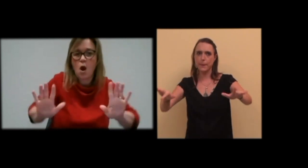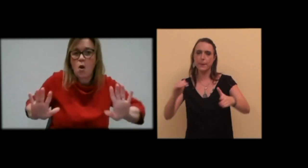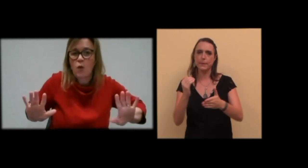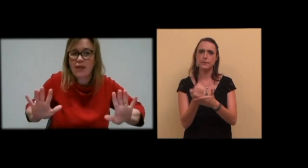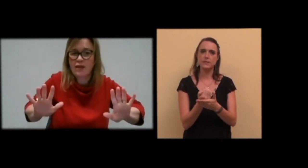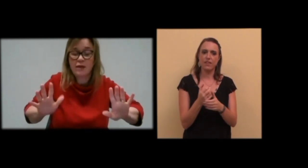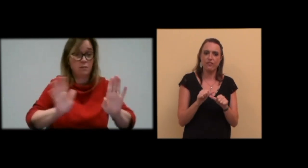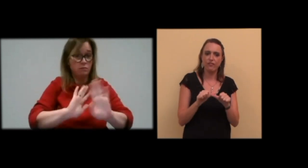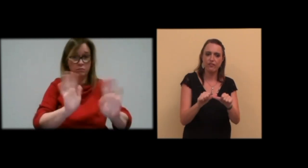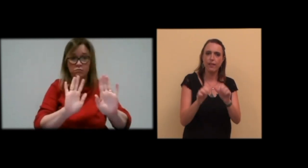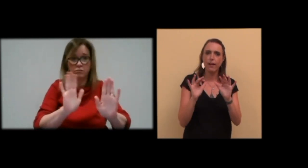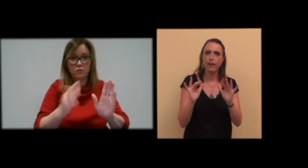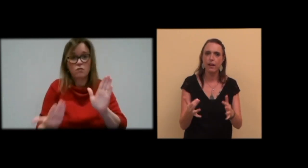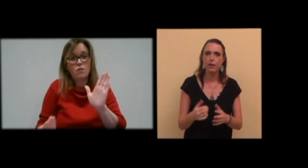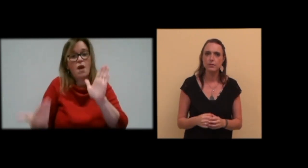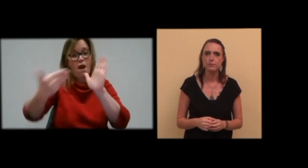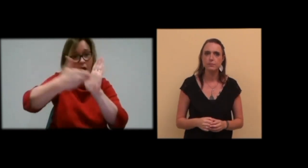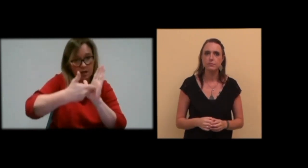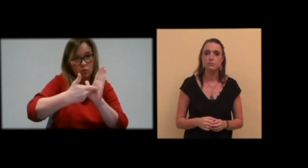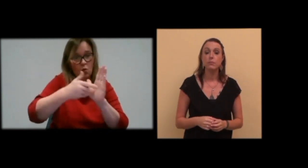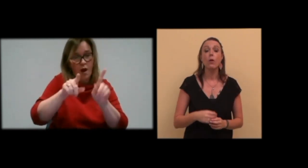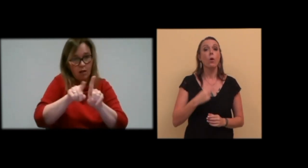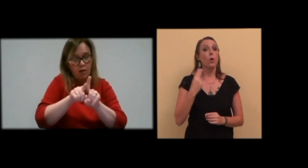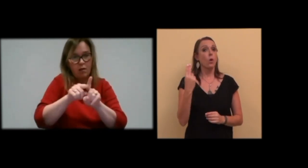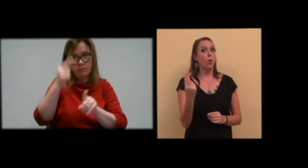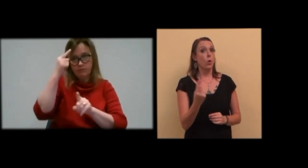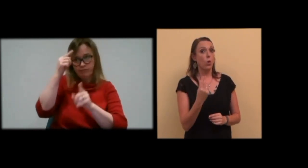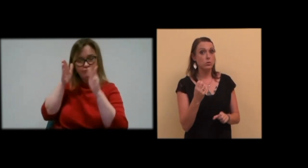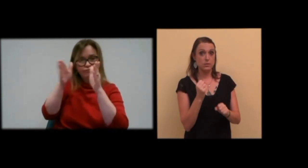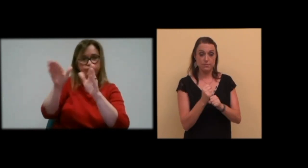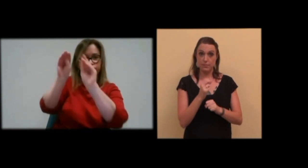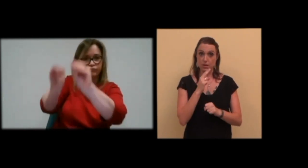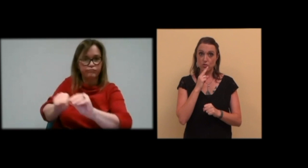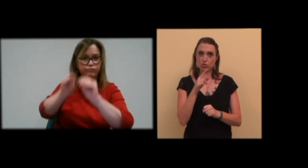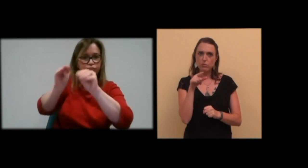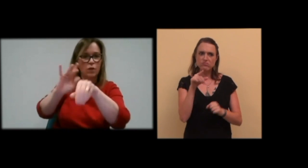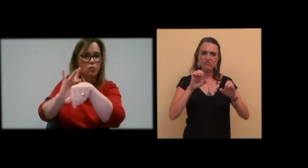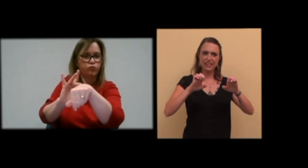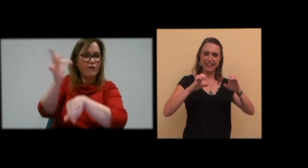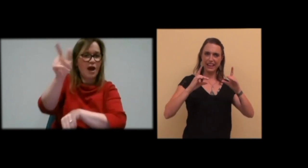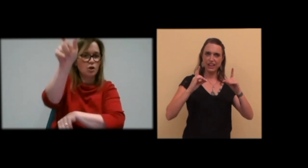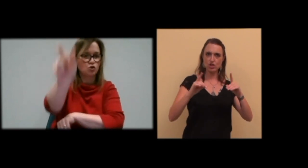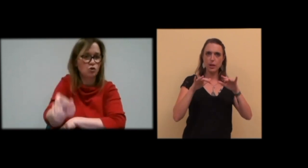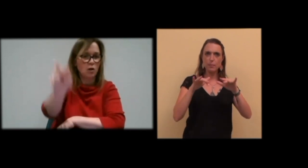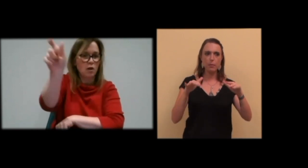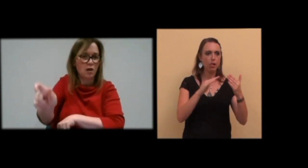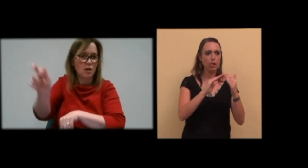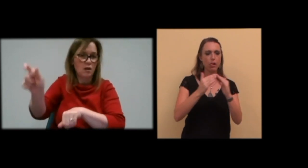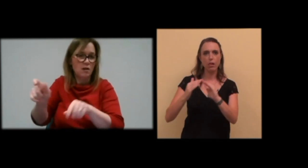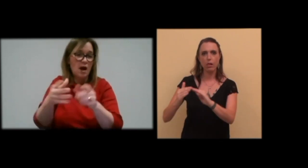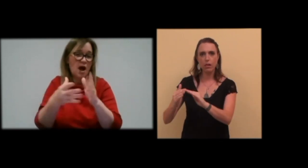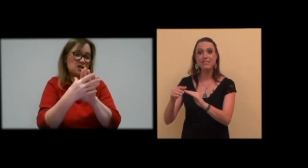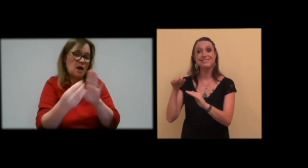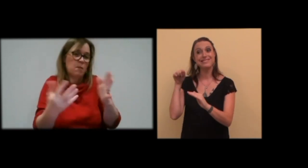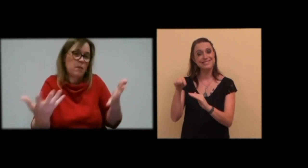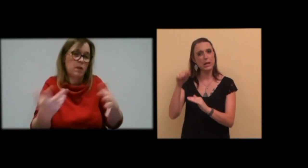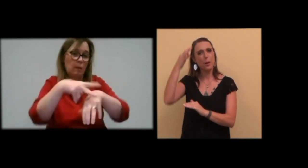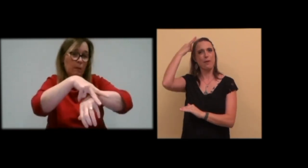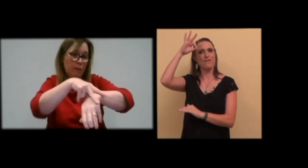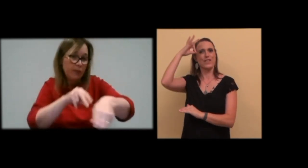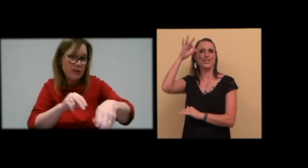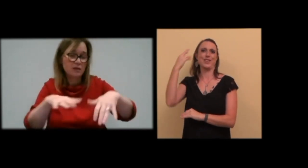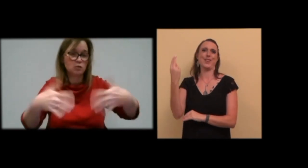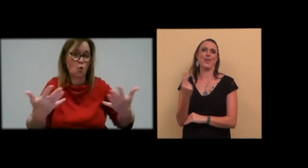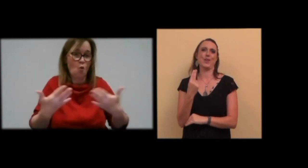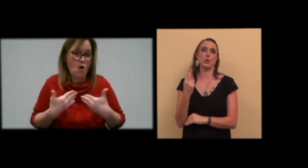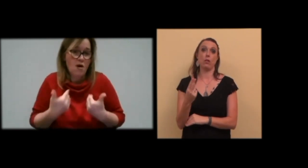safe. But they also make sure that they educate not only people within